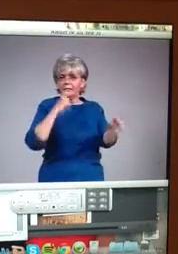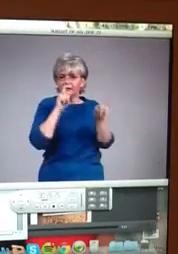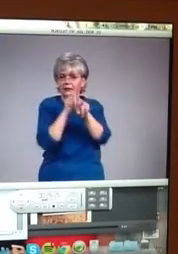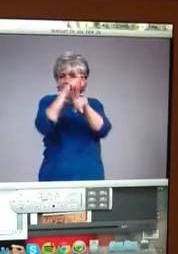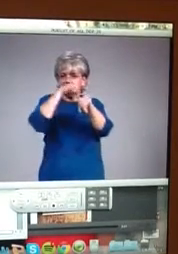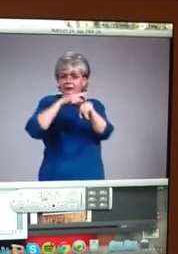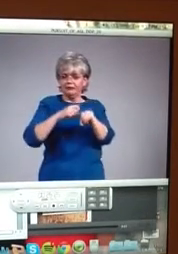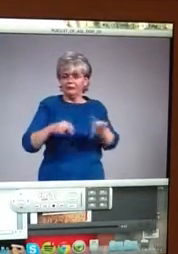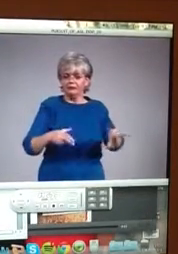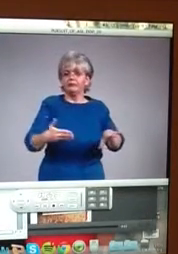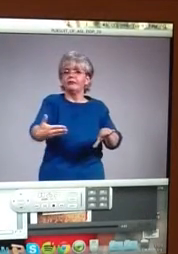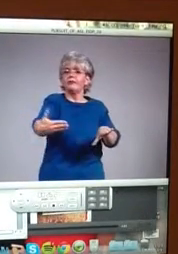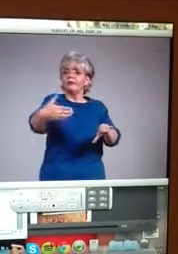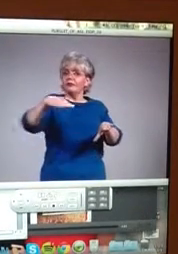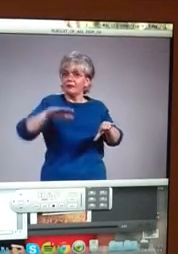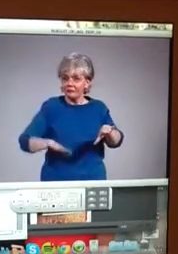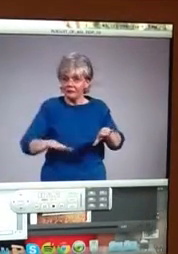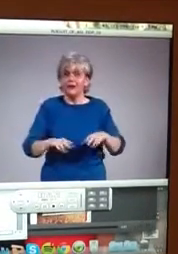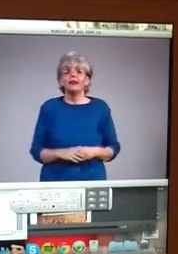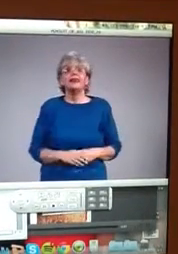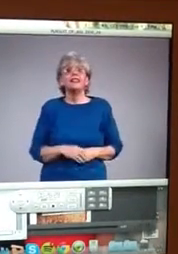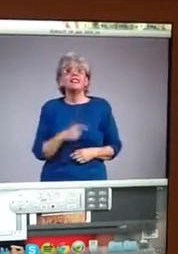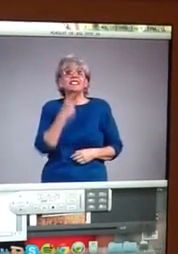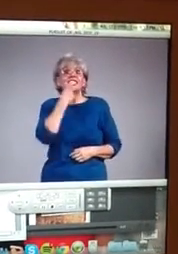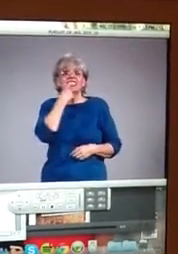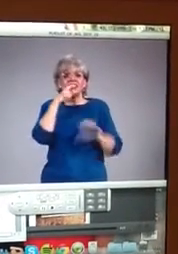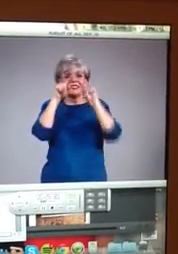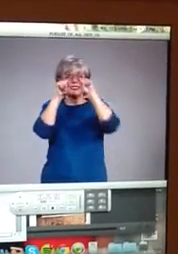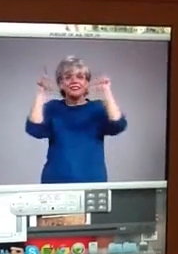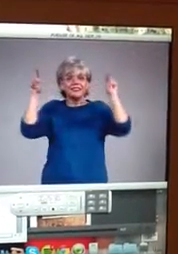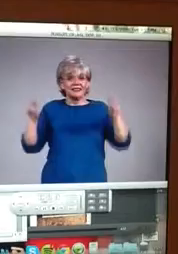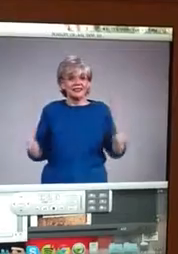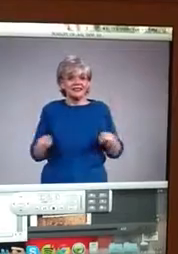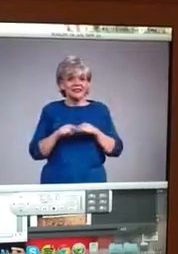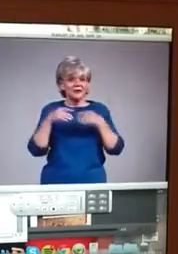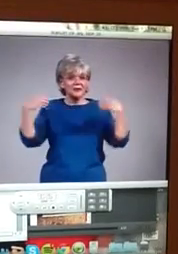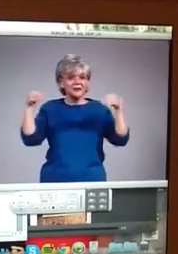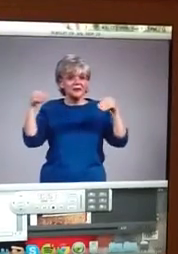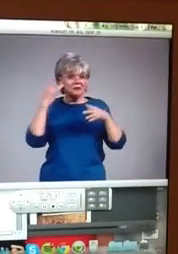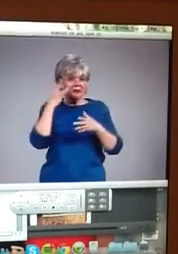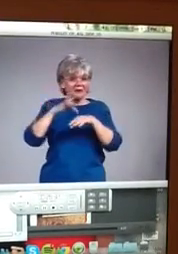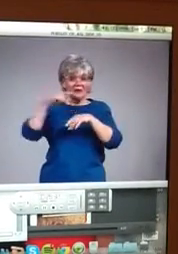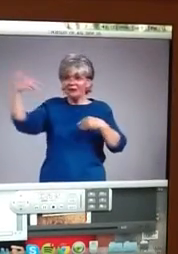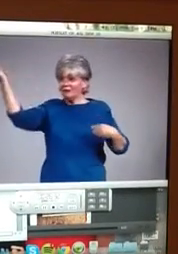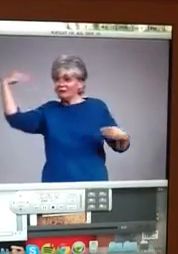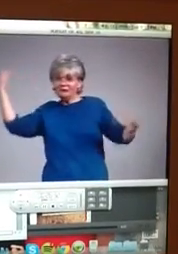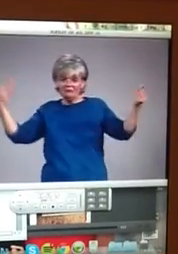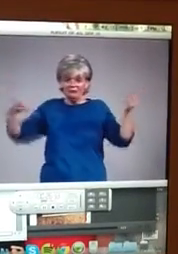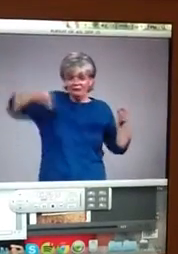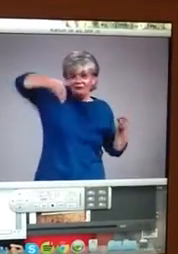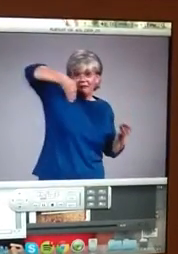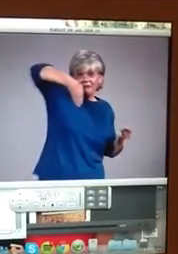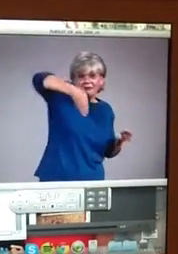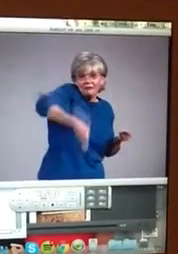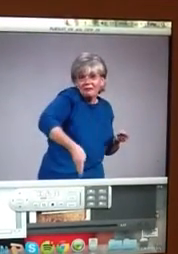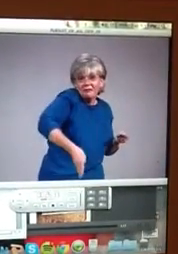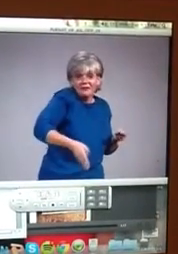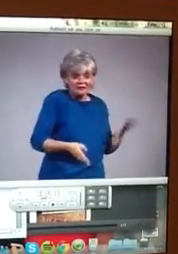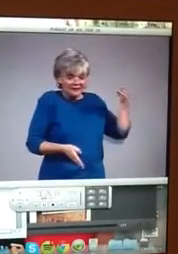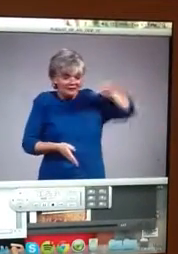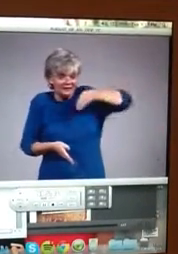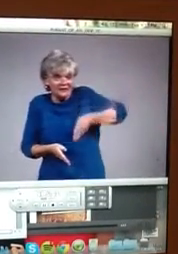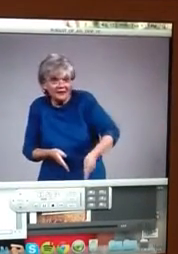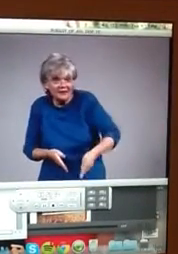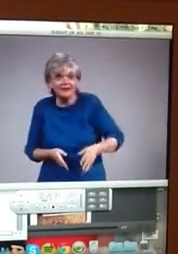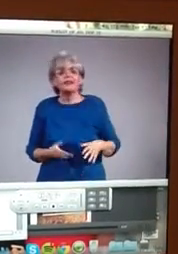legs. And then the second woman comes on stage, and they've practiced many times, but the one woman gets in and